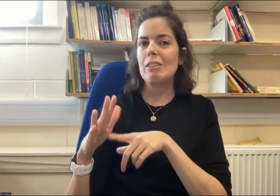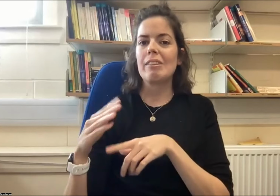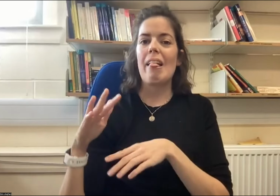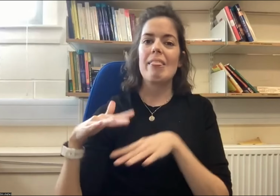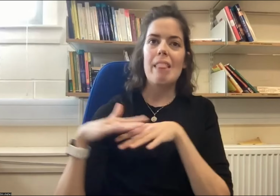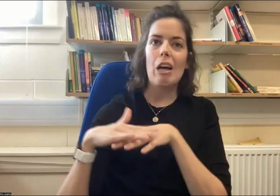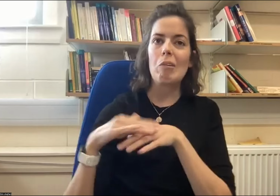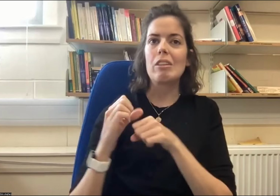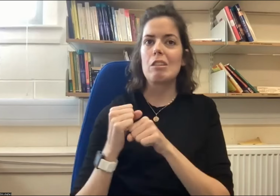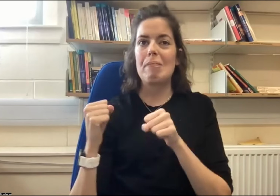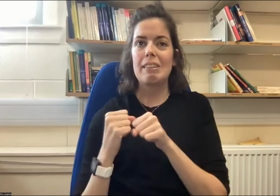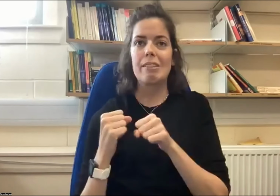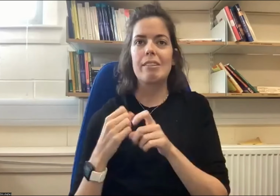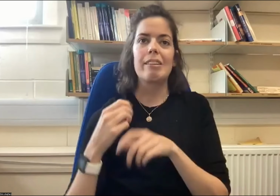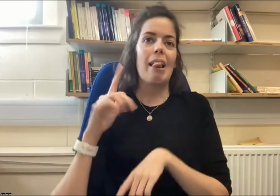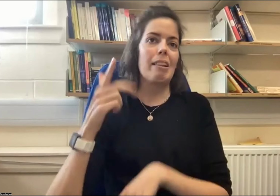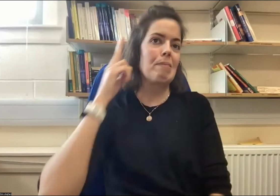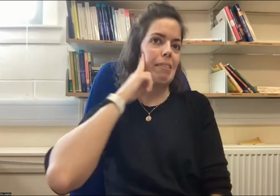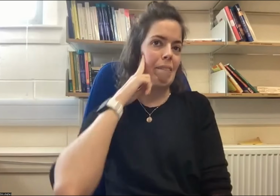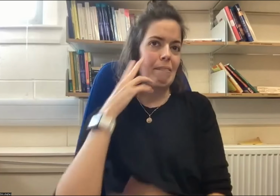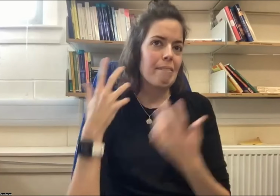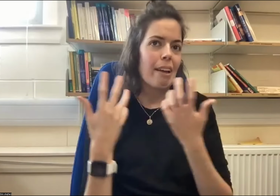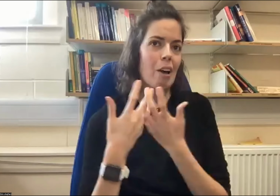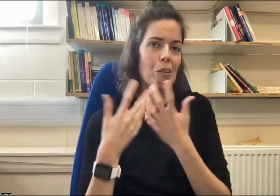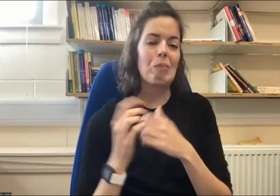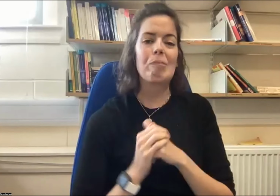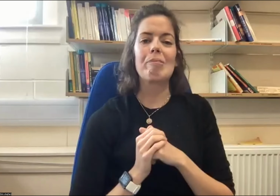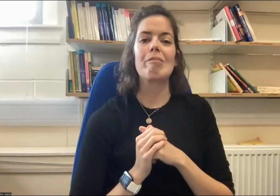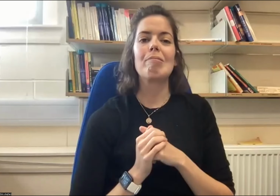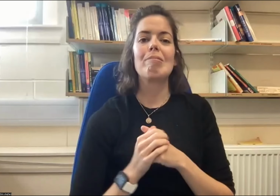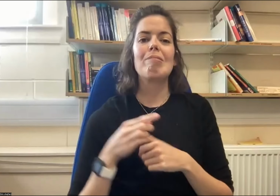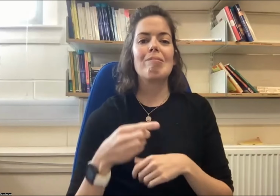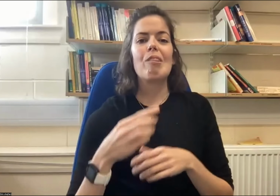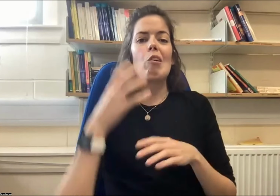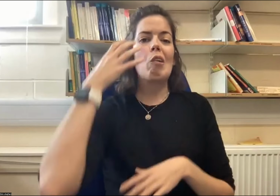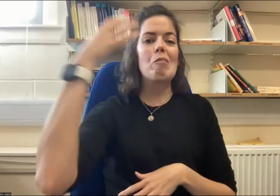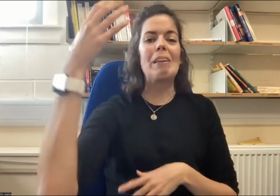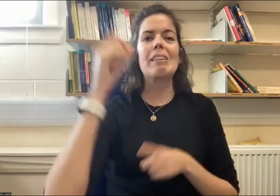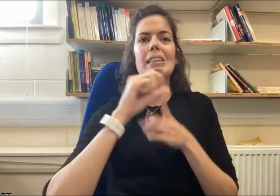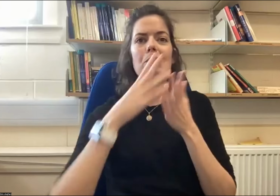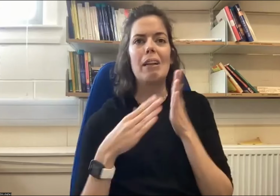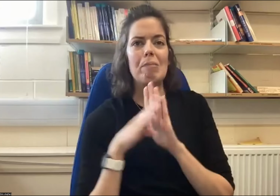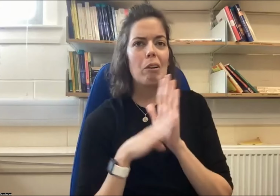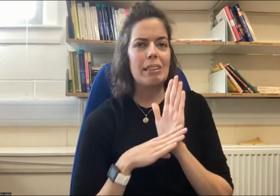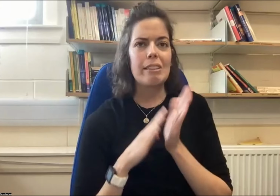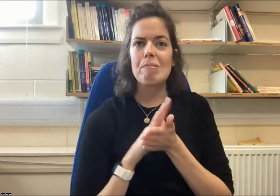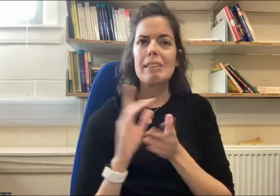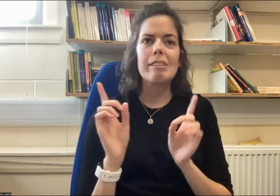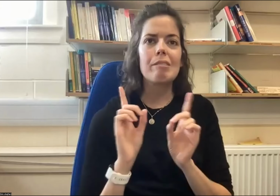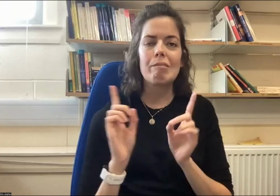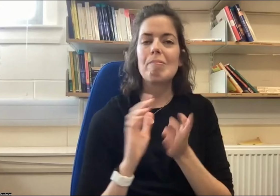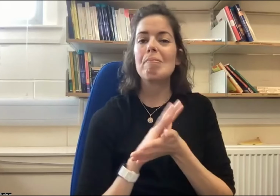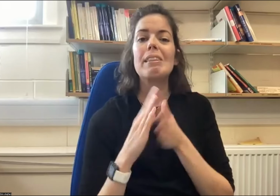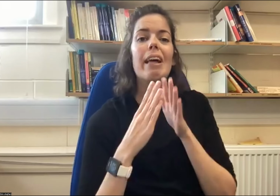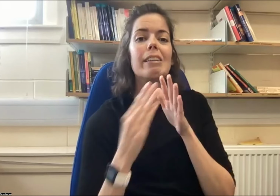government policy and procedures influence queer deaf lesbian spaces. So